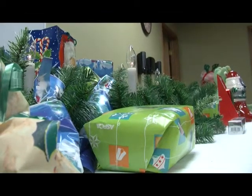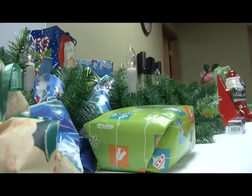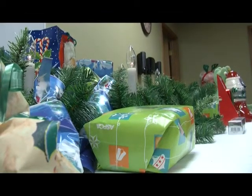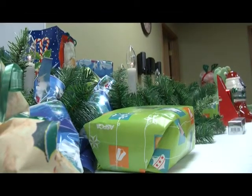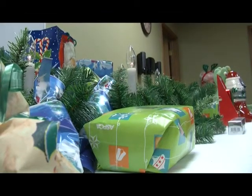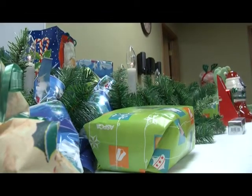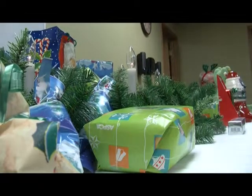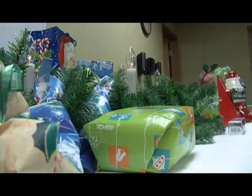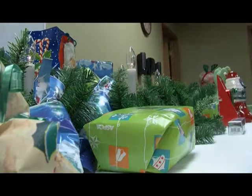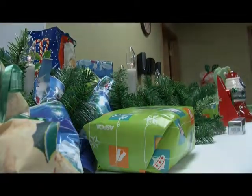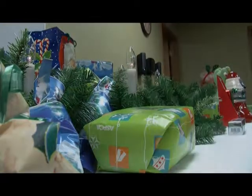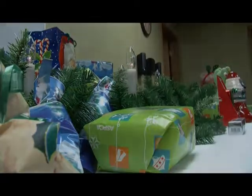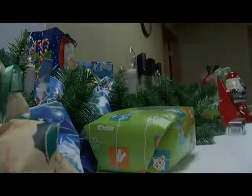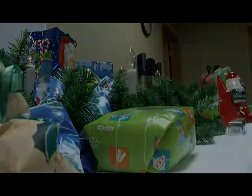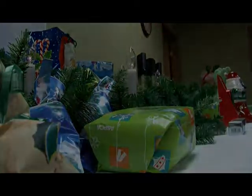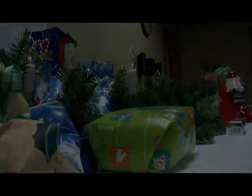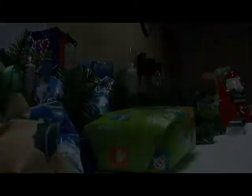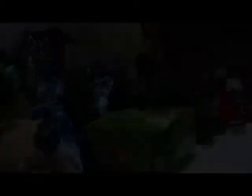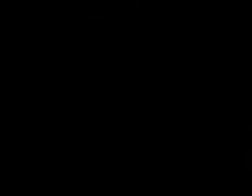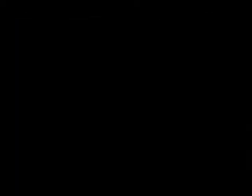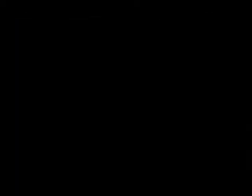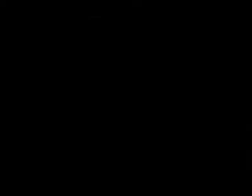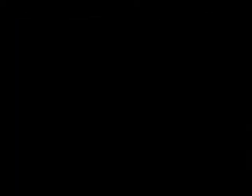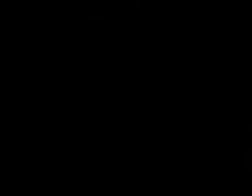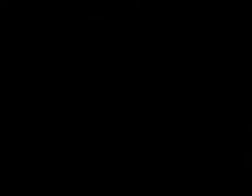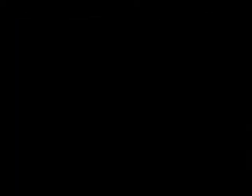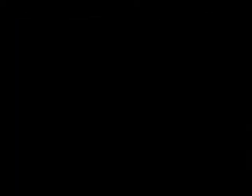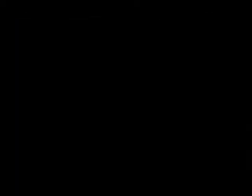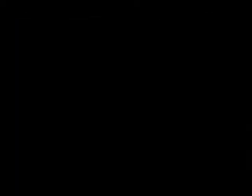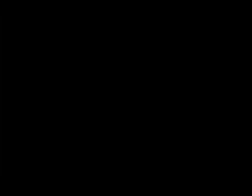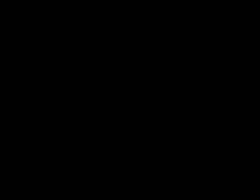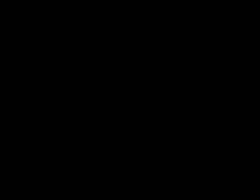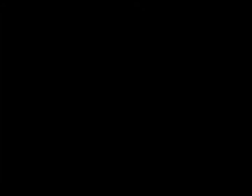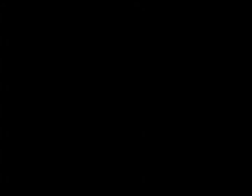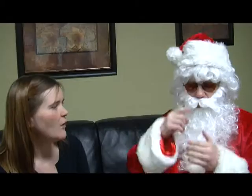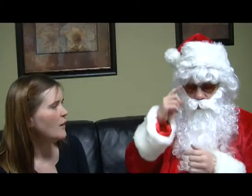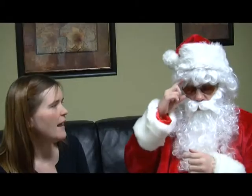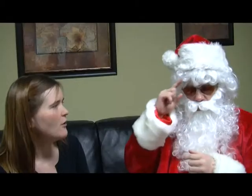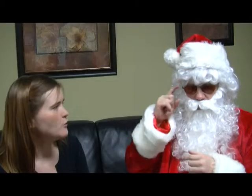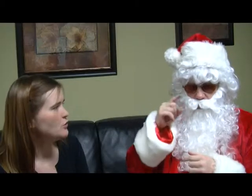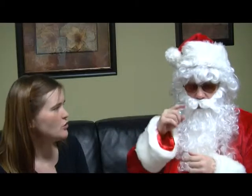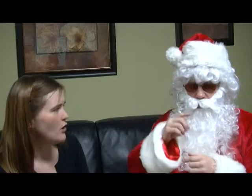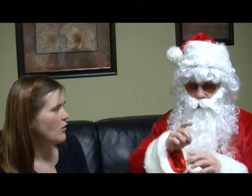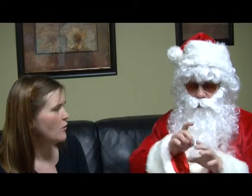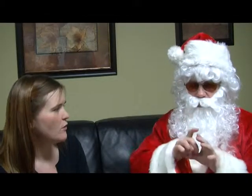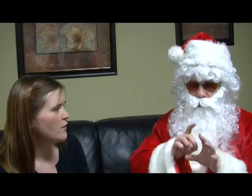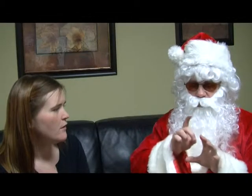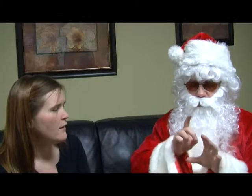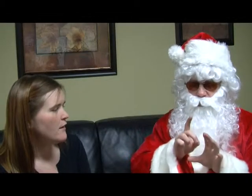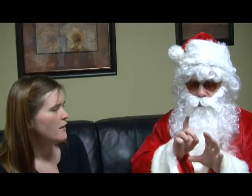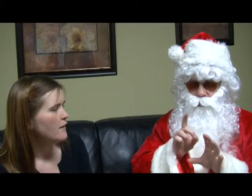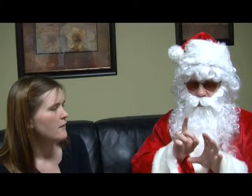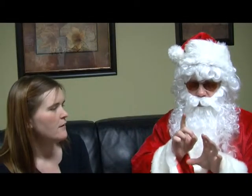doing it all without using his eyes or his ears. I want to help show